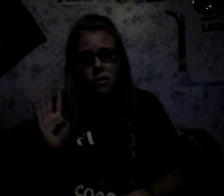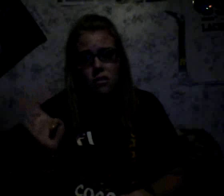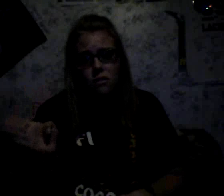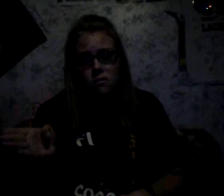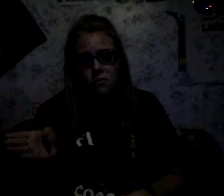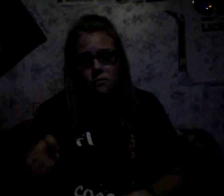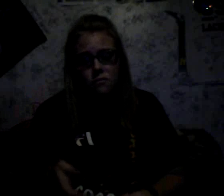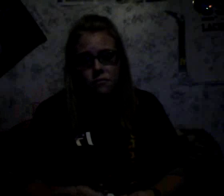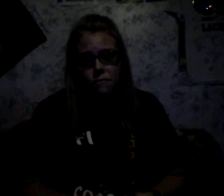farewell.